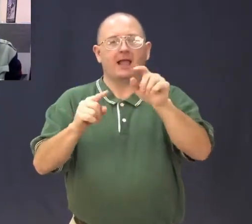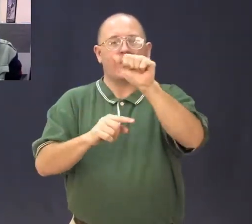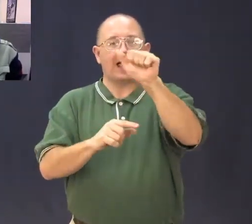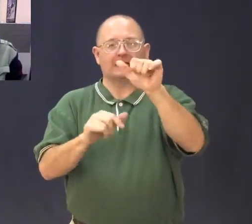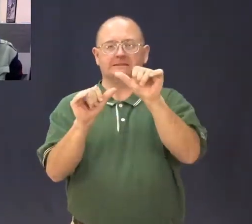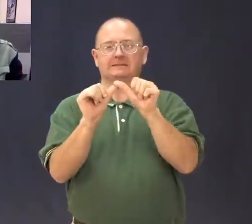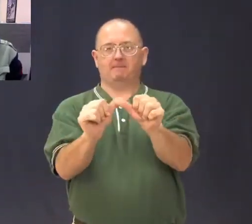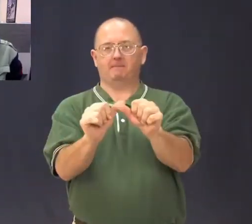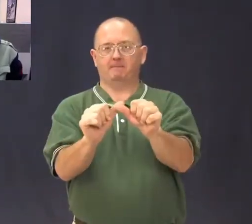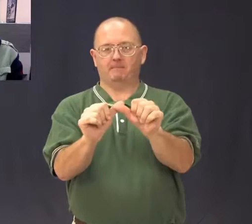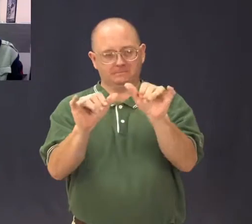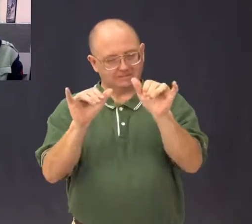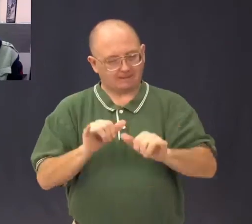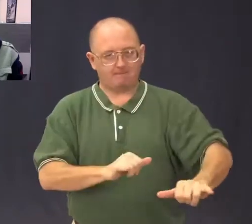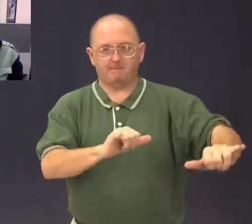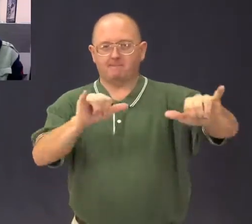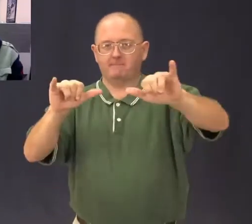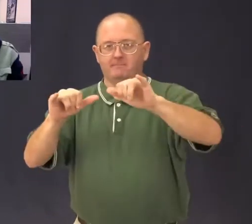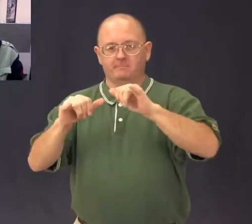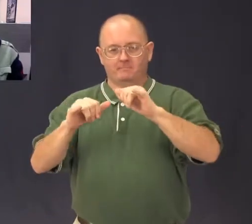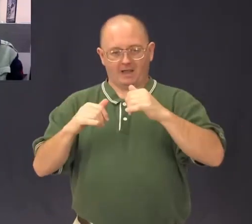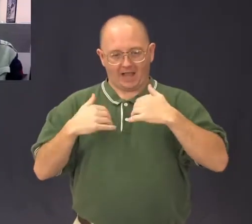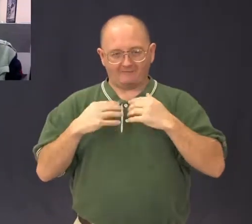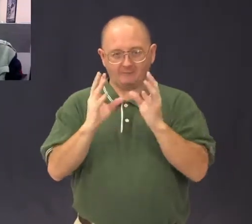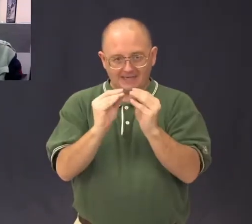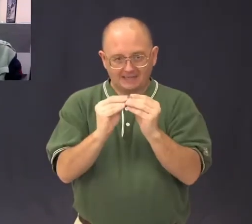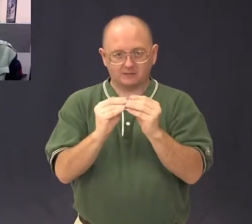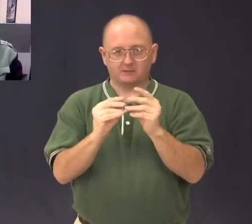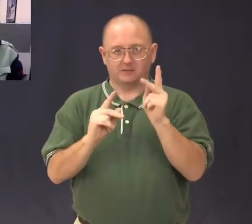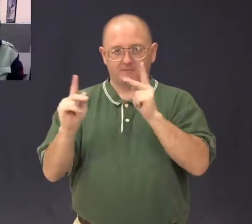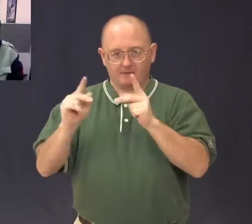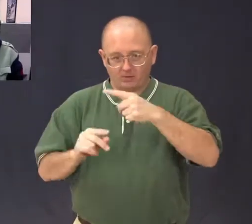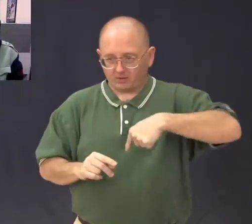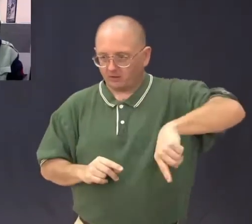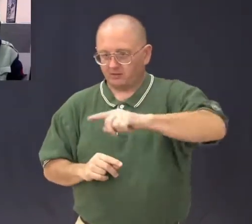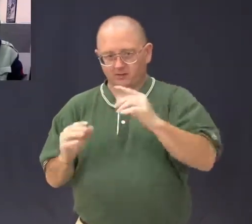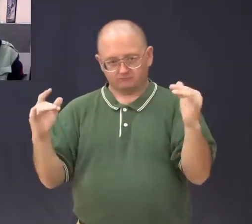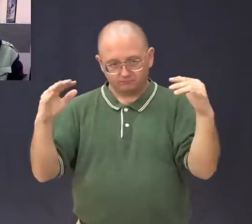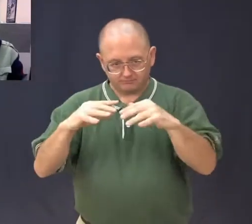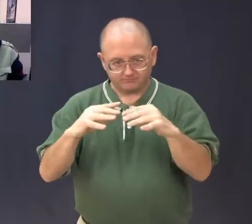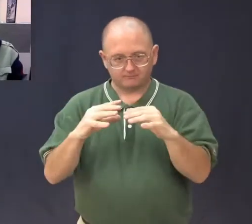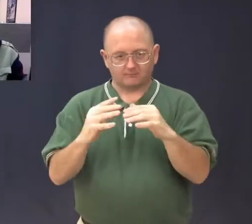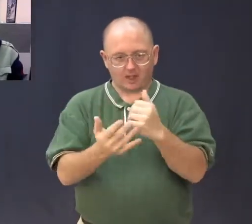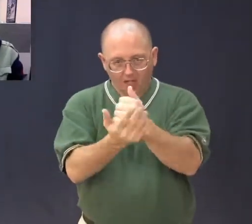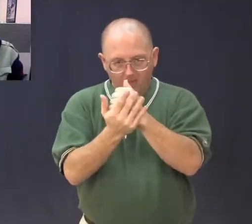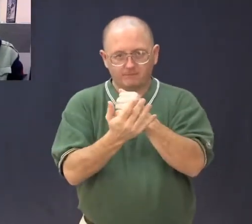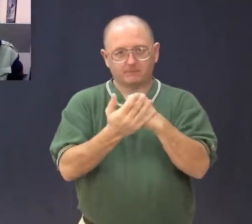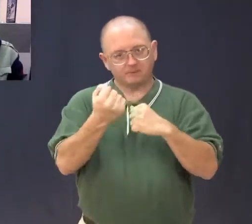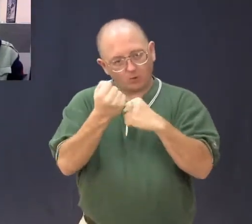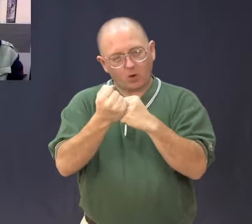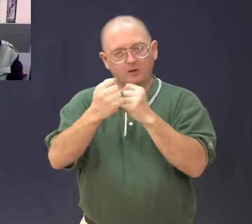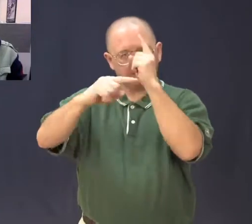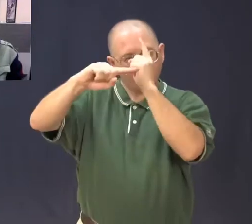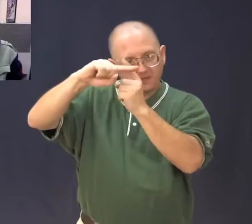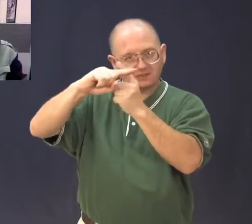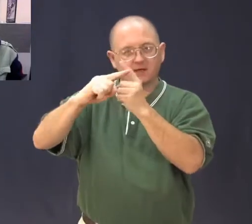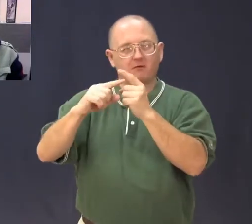people that were deaf. And sometimes people relapsed or had problems, but we were all there together to support each